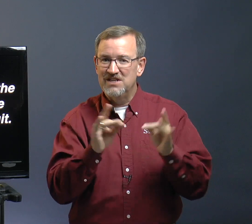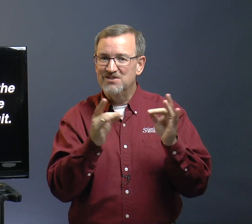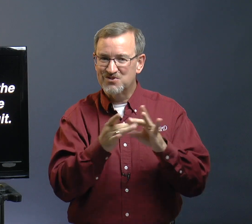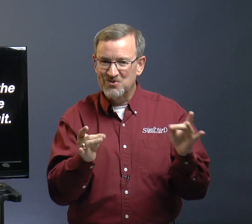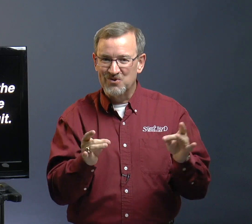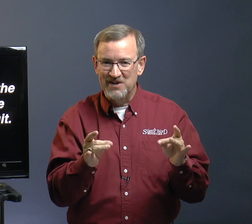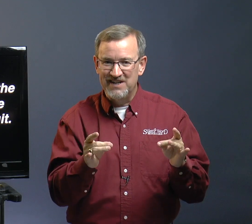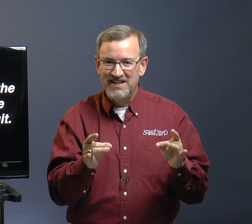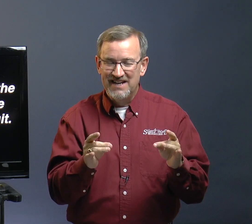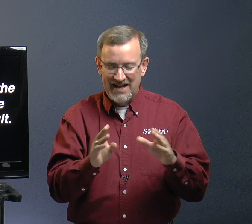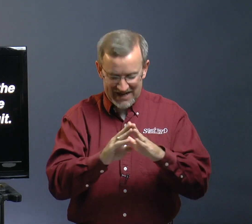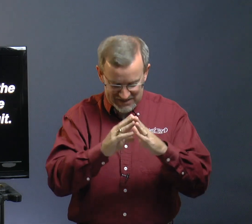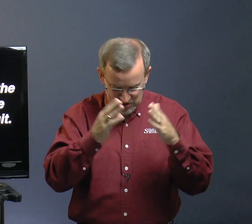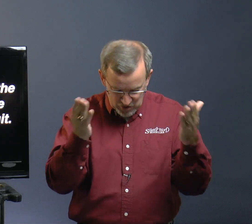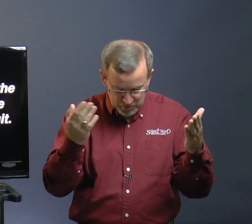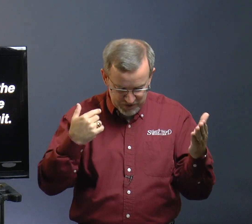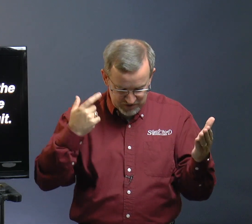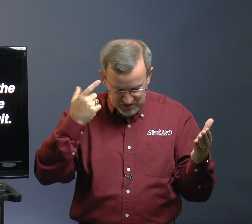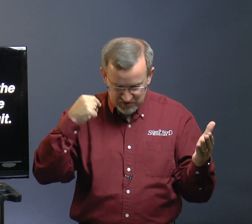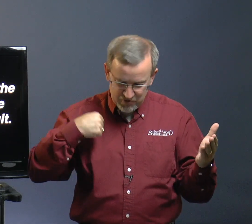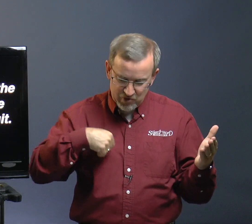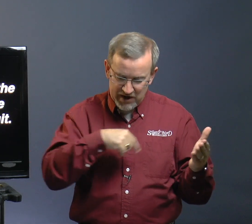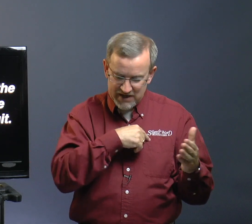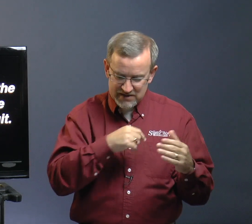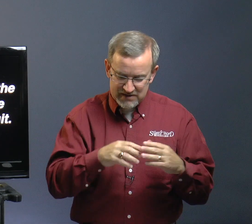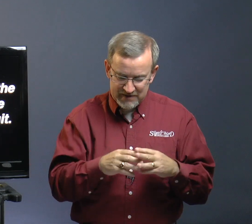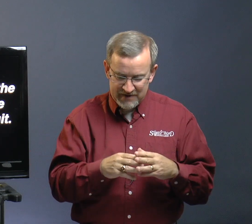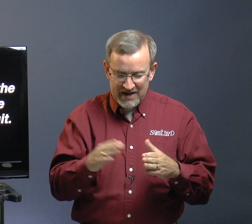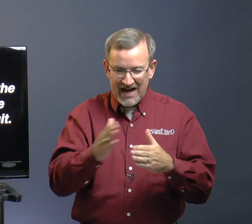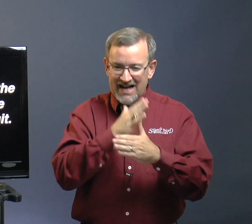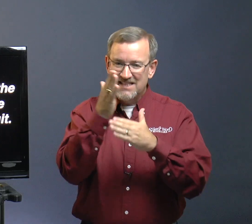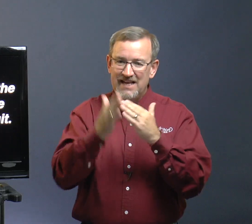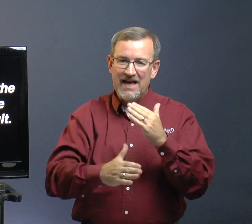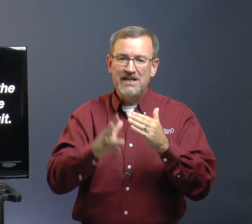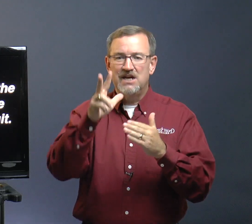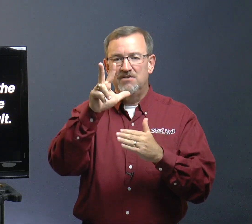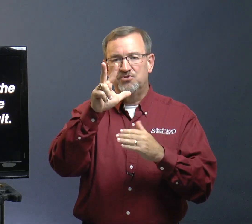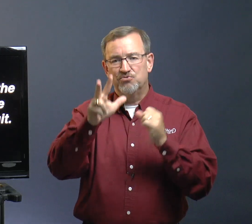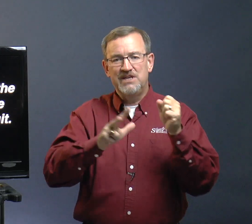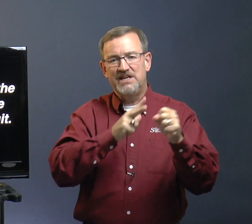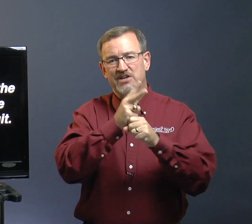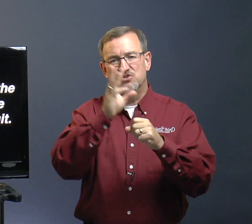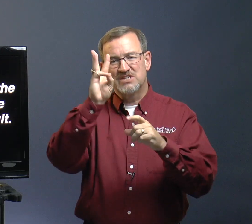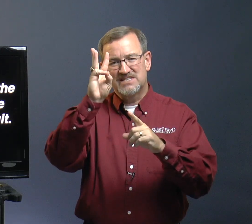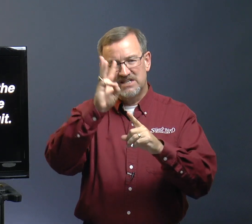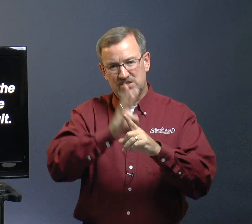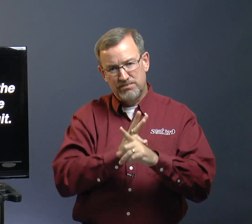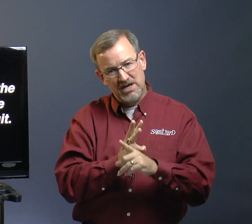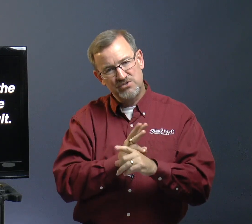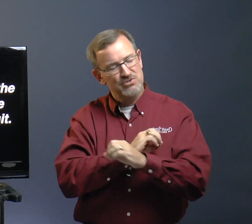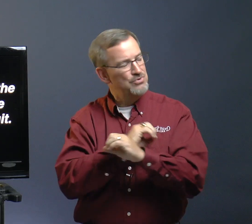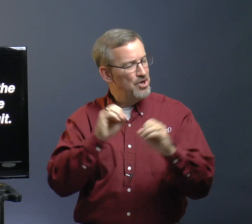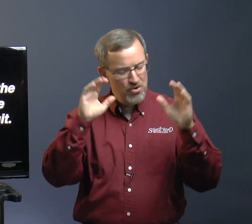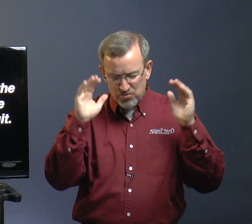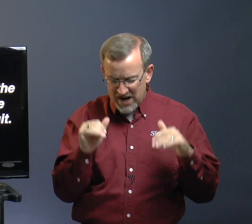the story as it opens for us. At the end of 3 years, 6 months, no